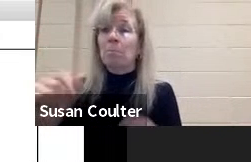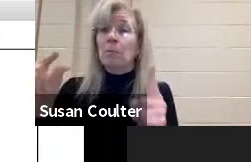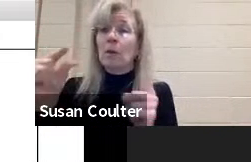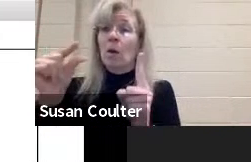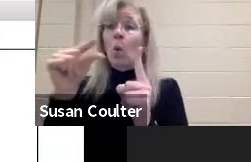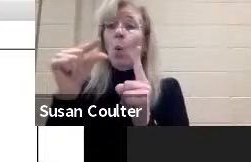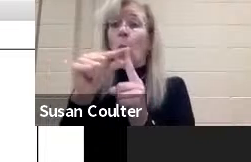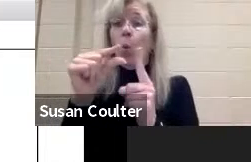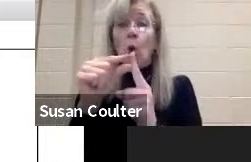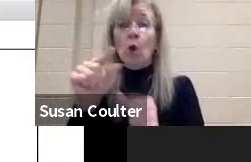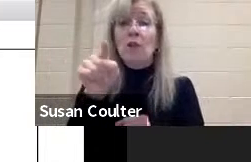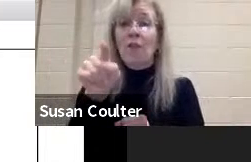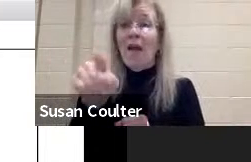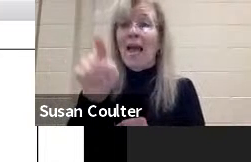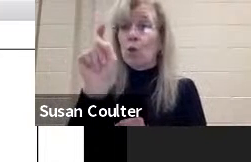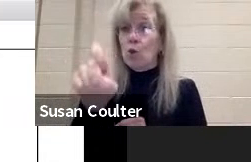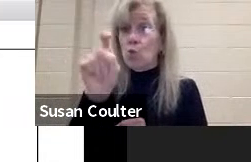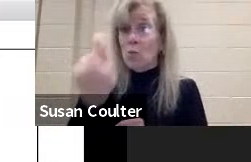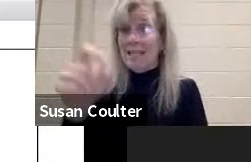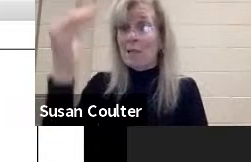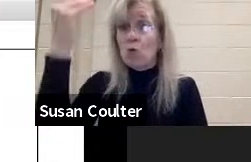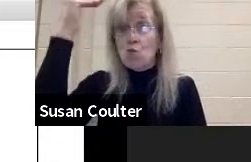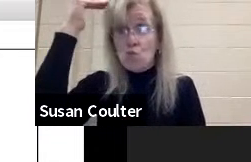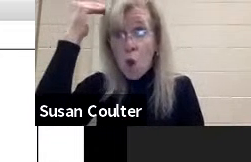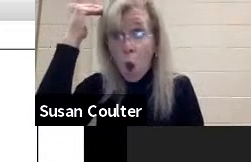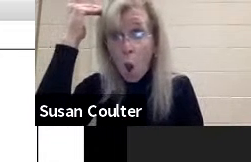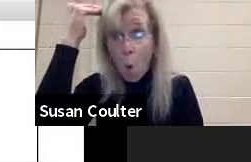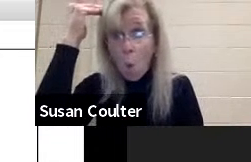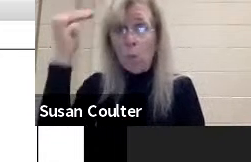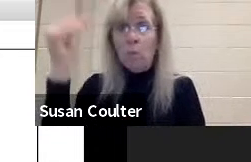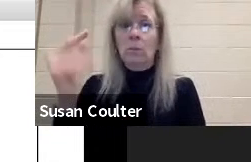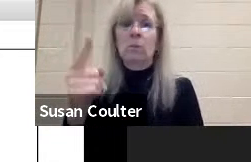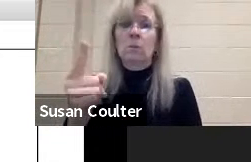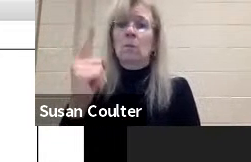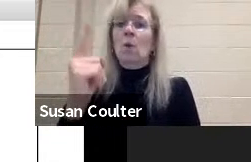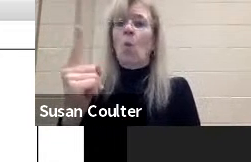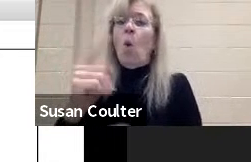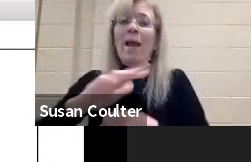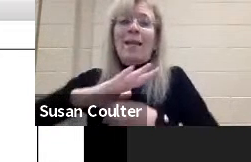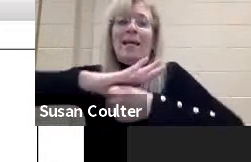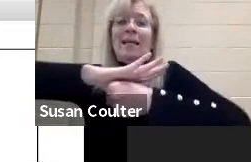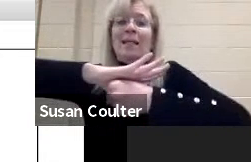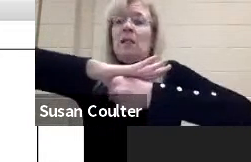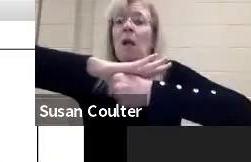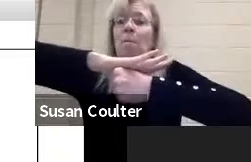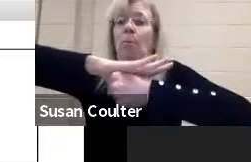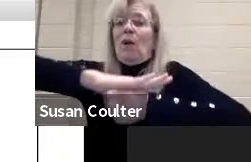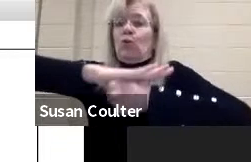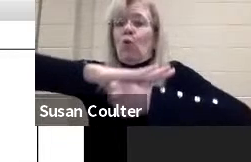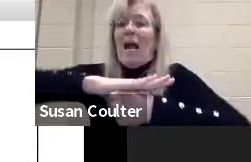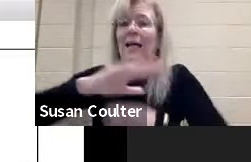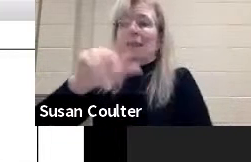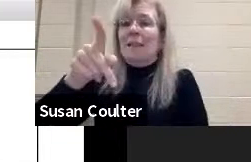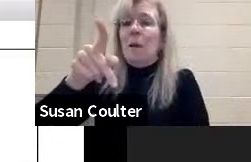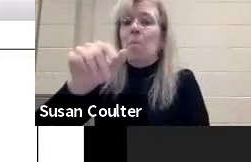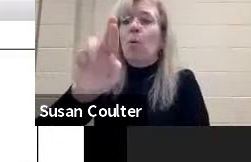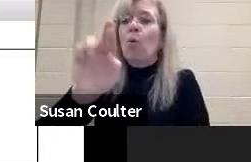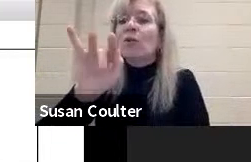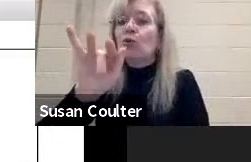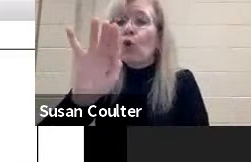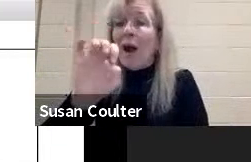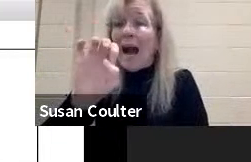Okay, words that you need to know. One is